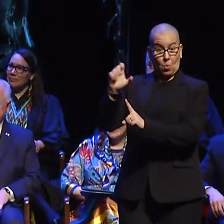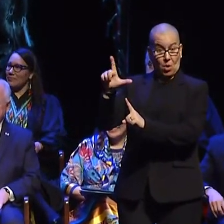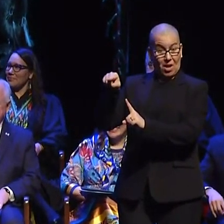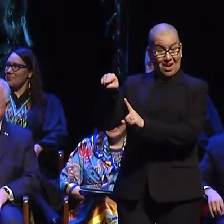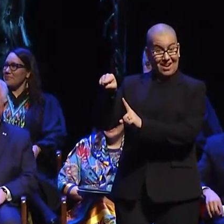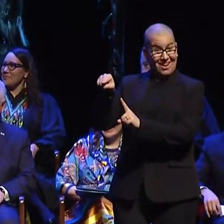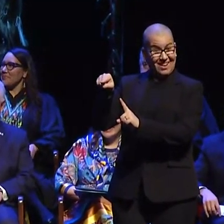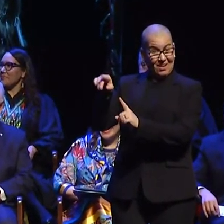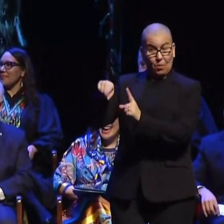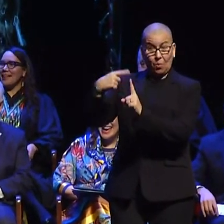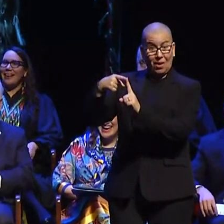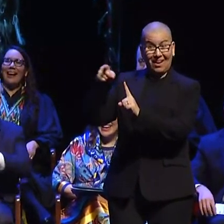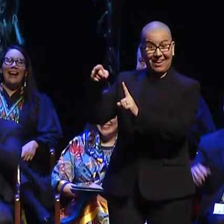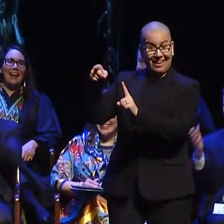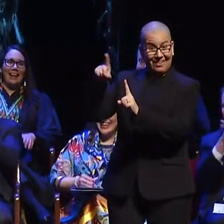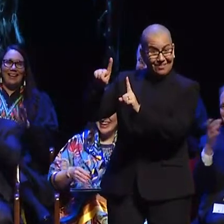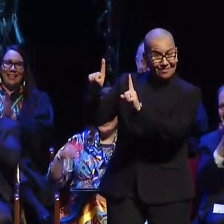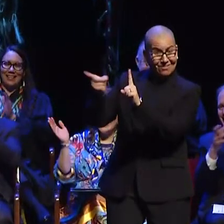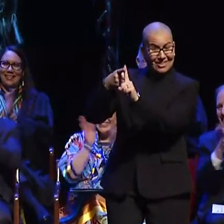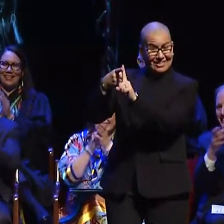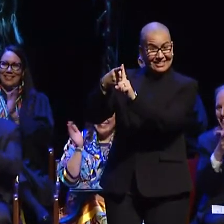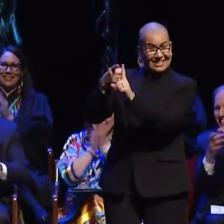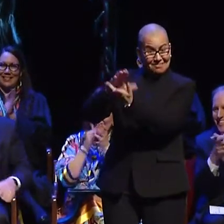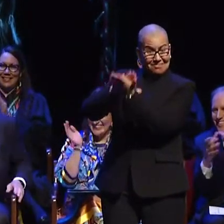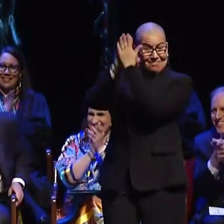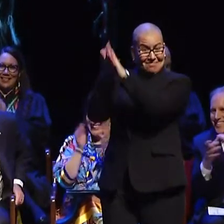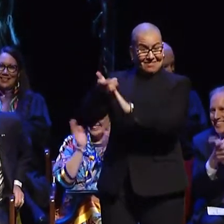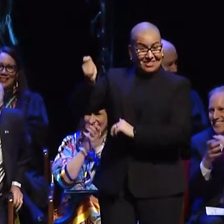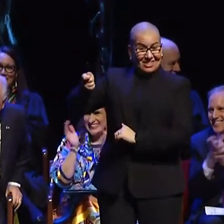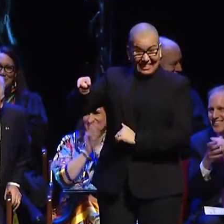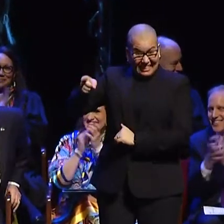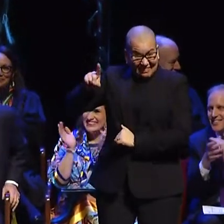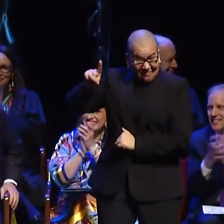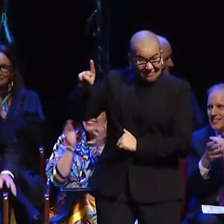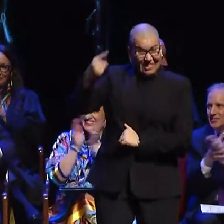official act as a judge today.